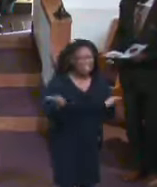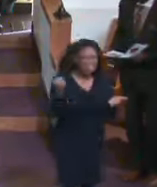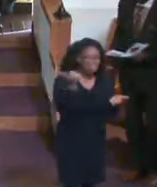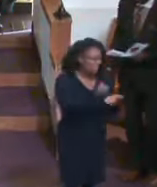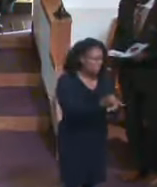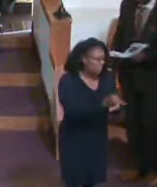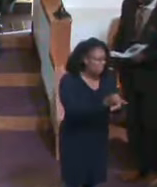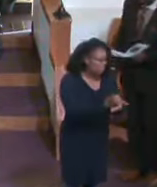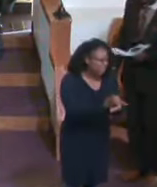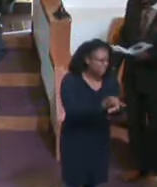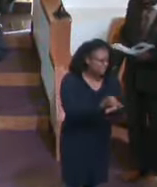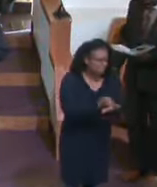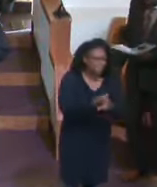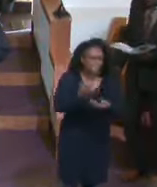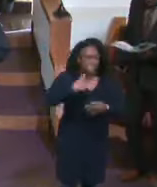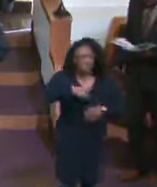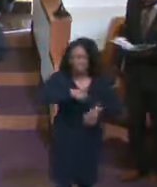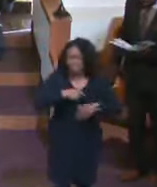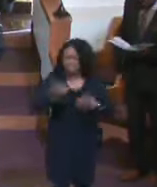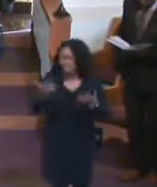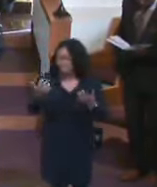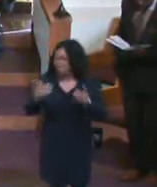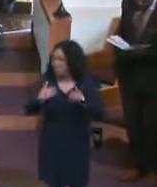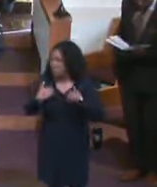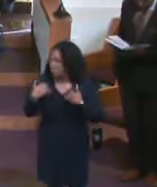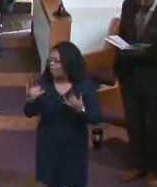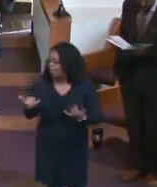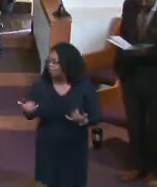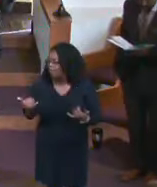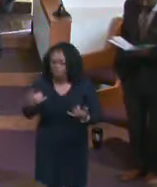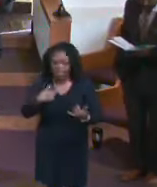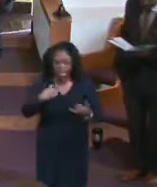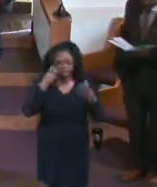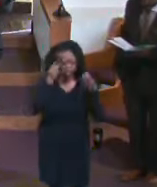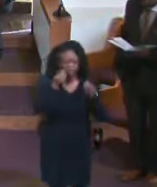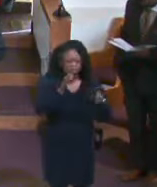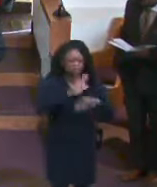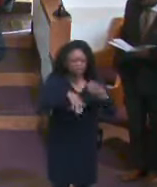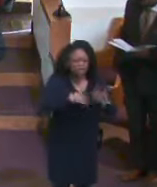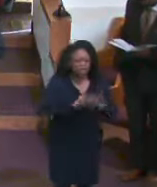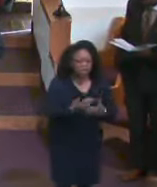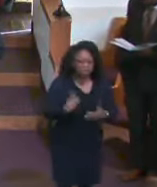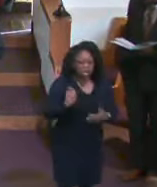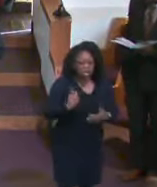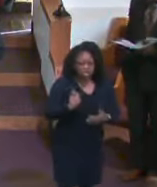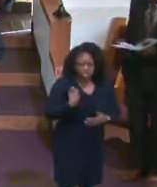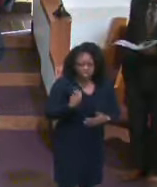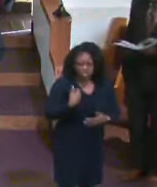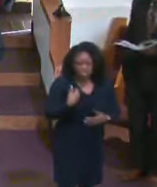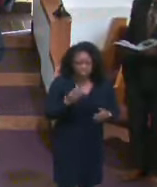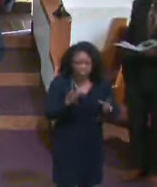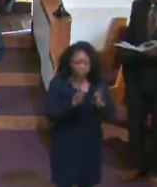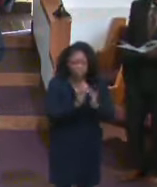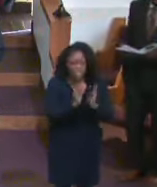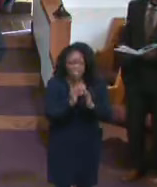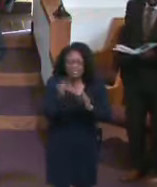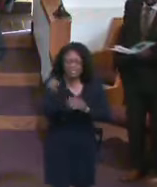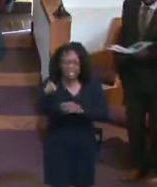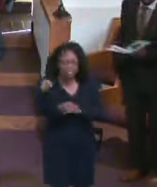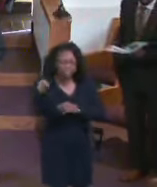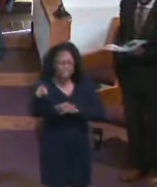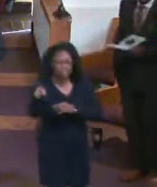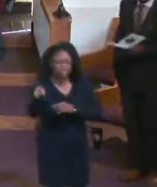Amen. We want to have now, I was informed that all of our youth will be meeting downstairs. Amen. All of our youth will be